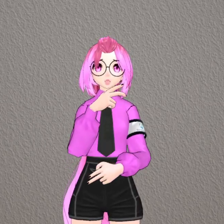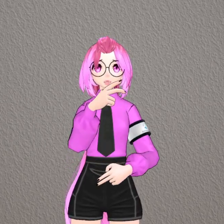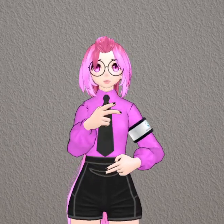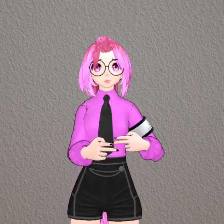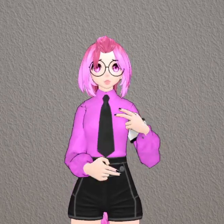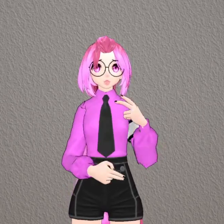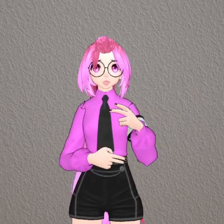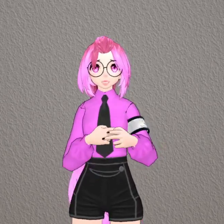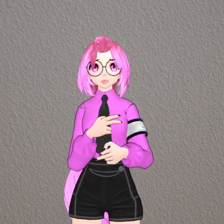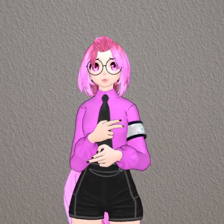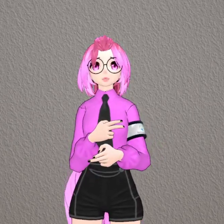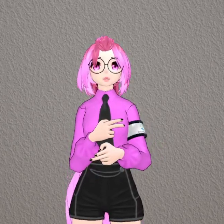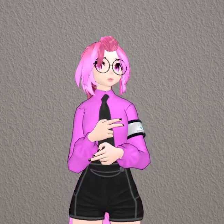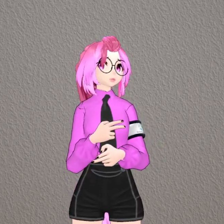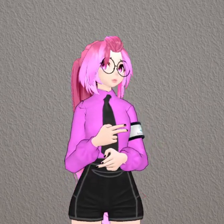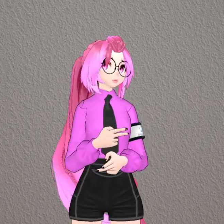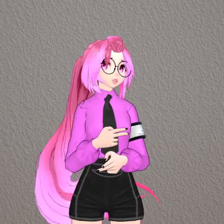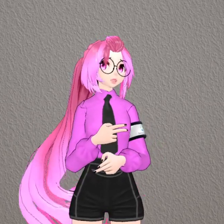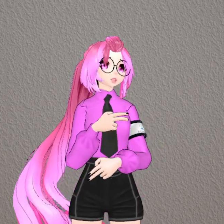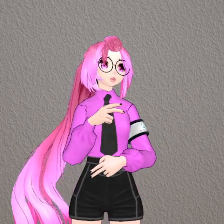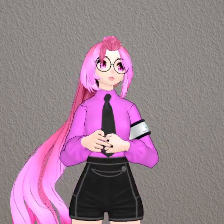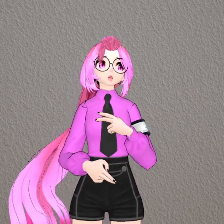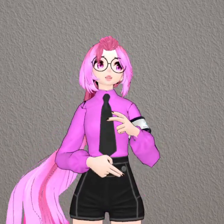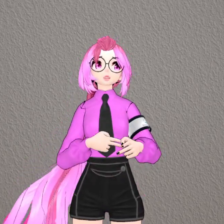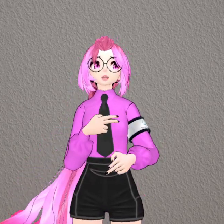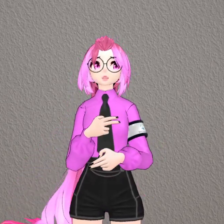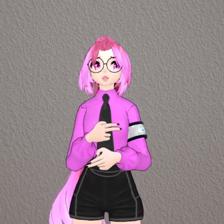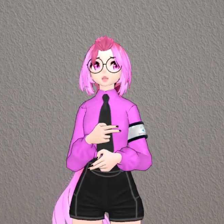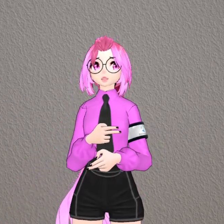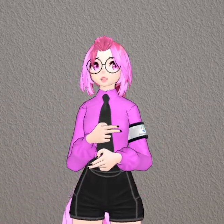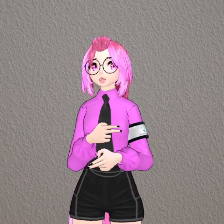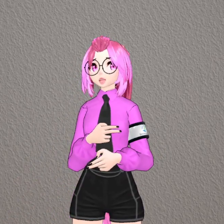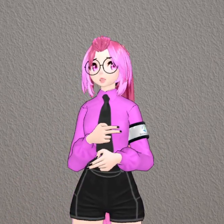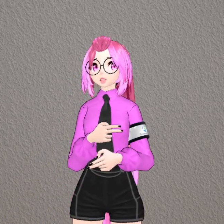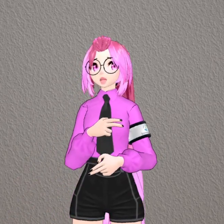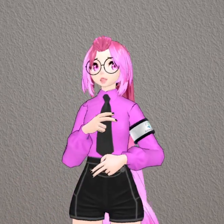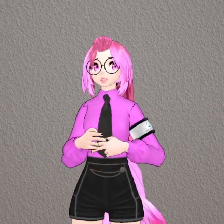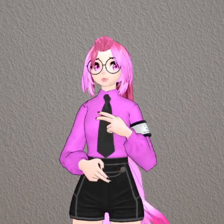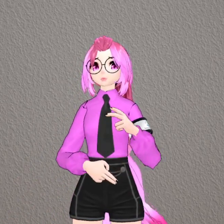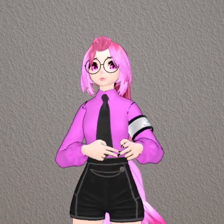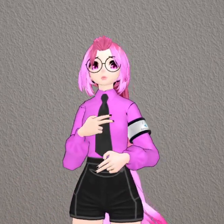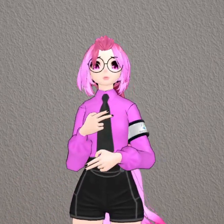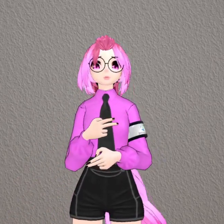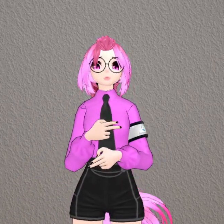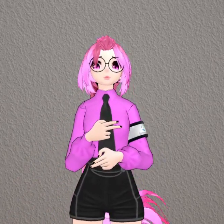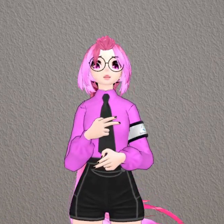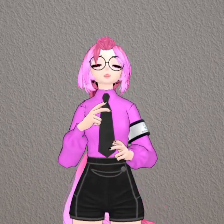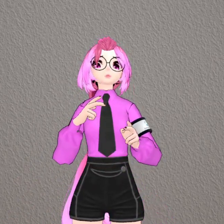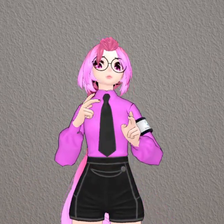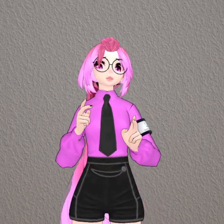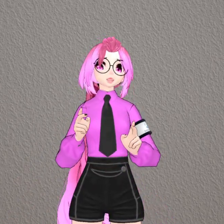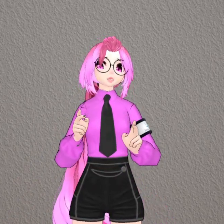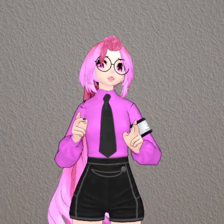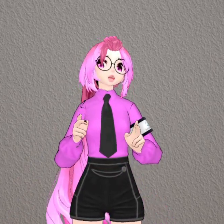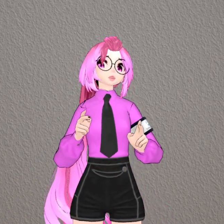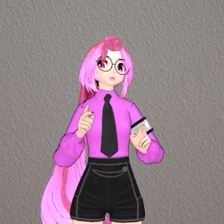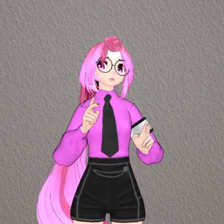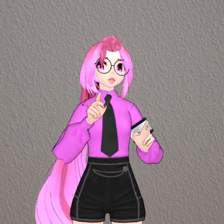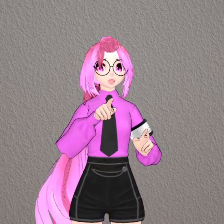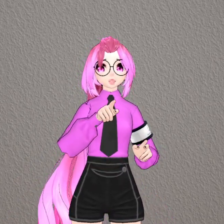move. Whoosh, both of them rotating around. Yep. And guess what? I'm going to